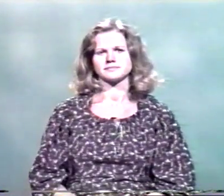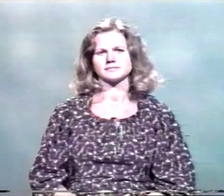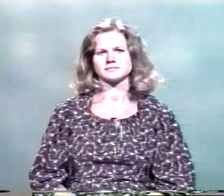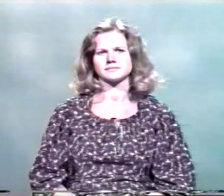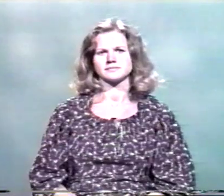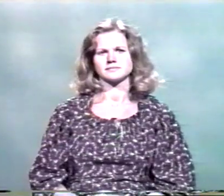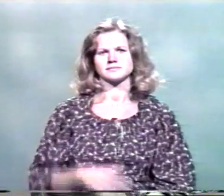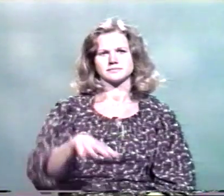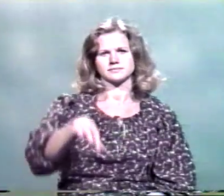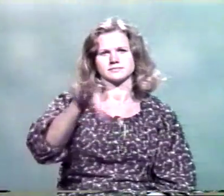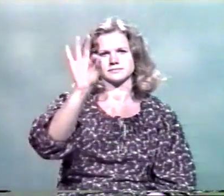To pick up.